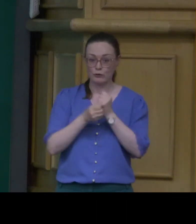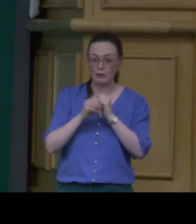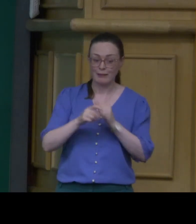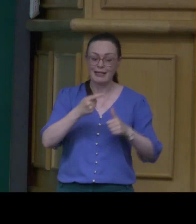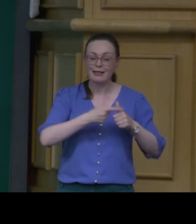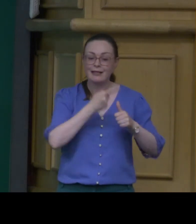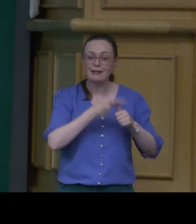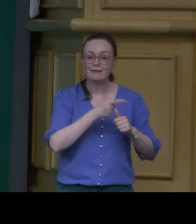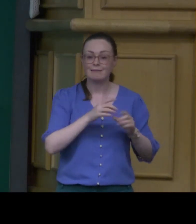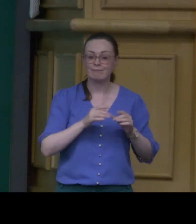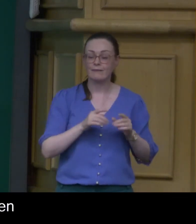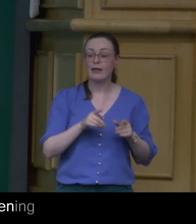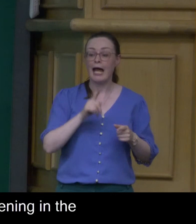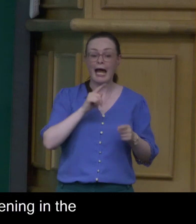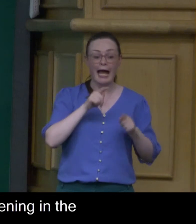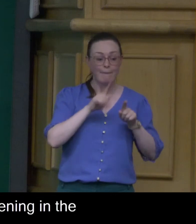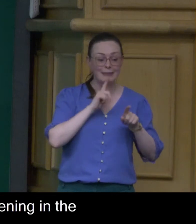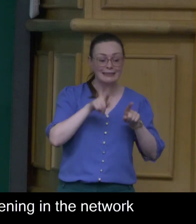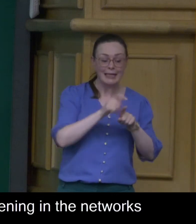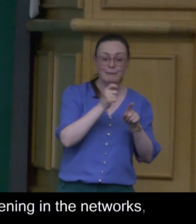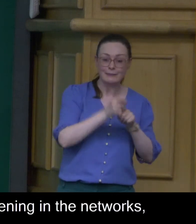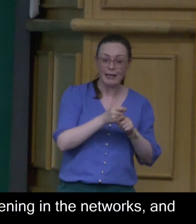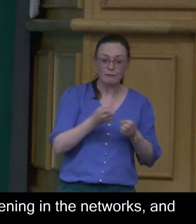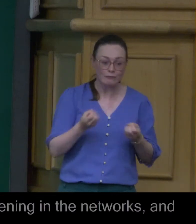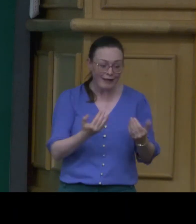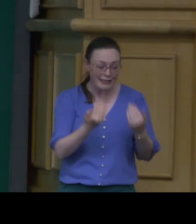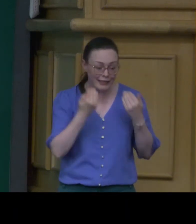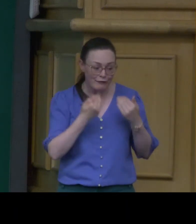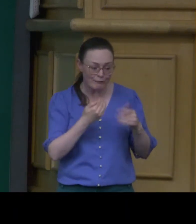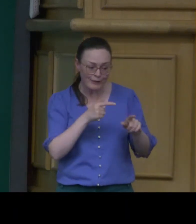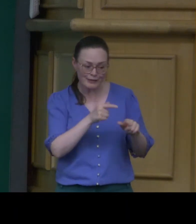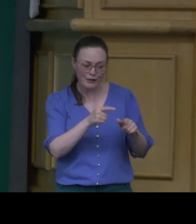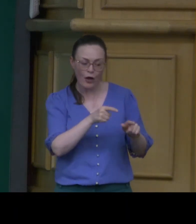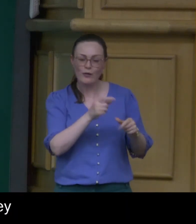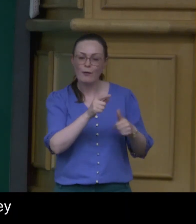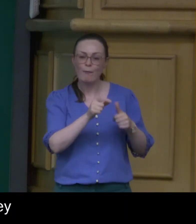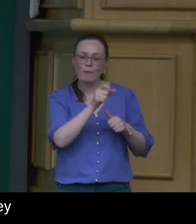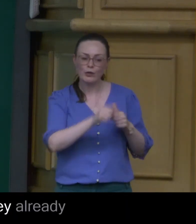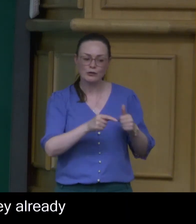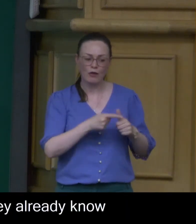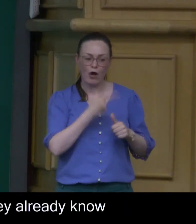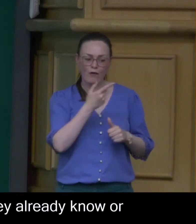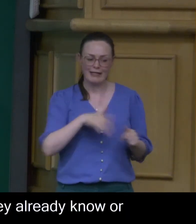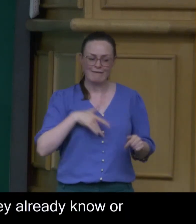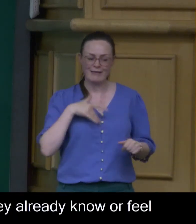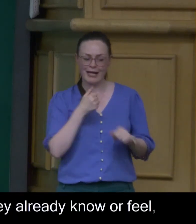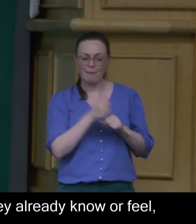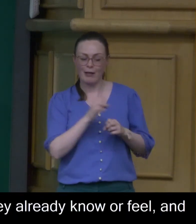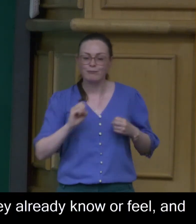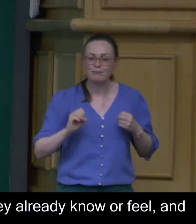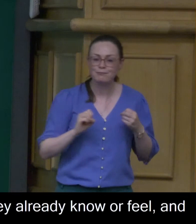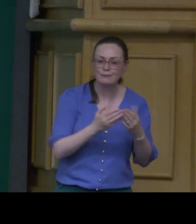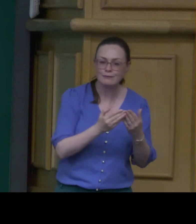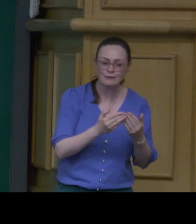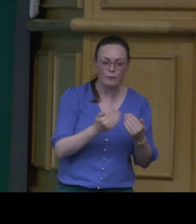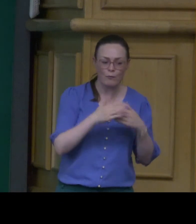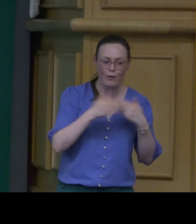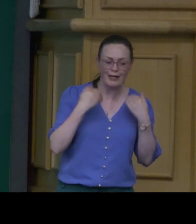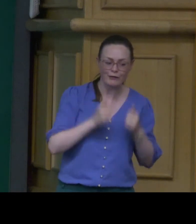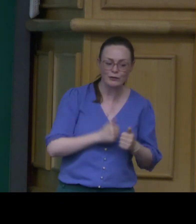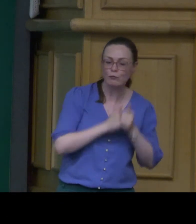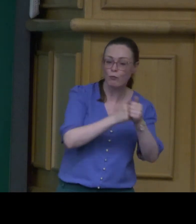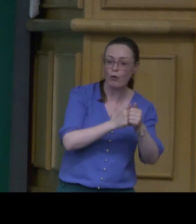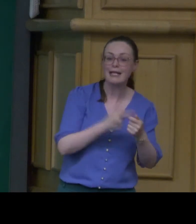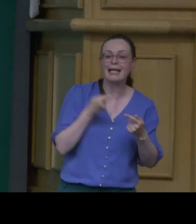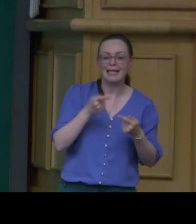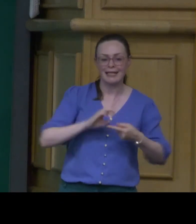And as a result of that, feeding people what they already know or feel, an increasingly polarised political system. We can all see